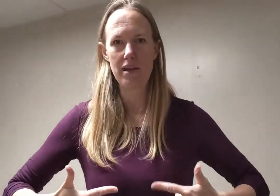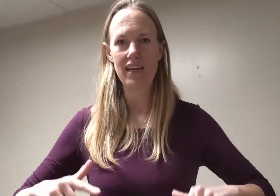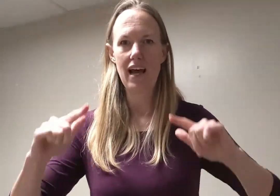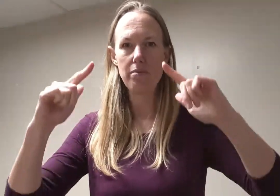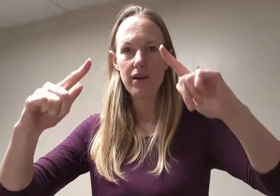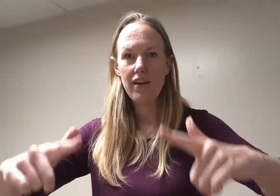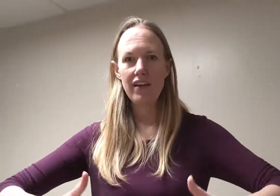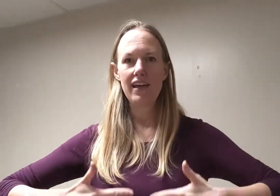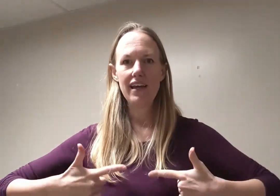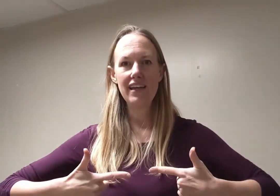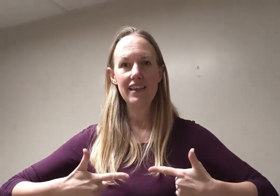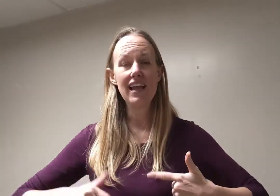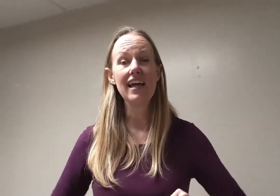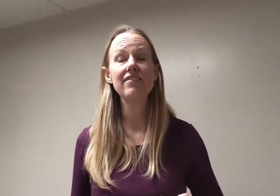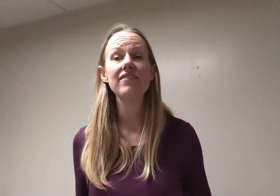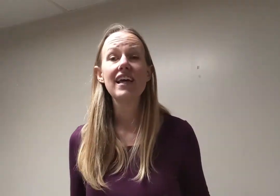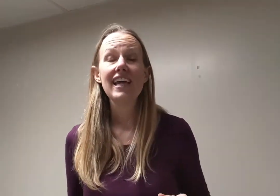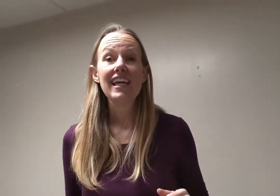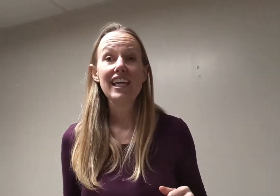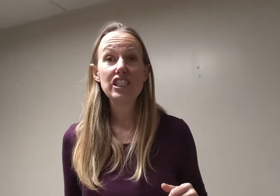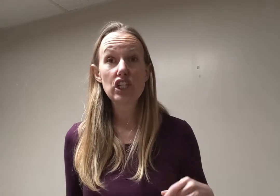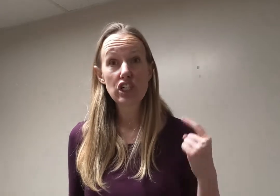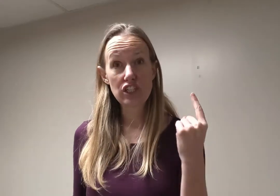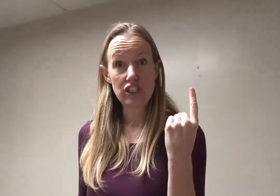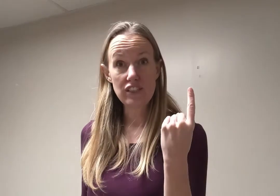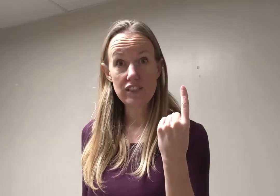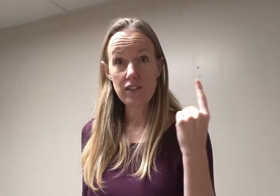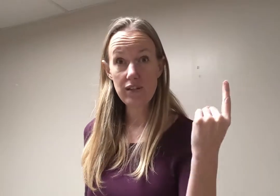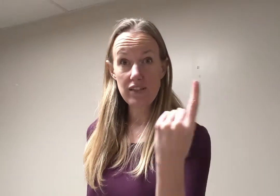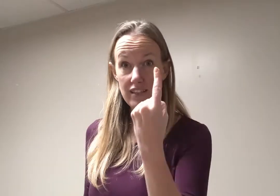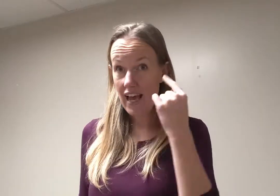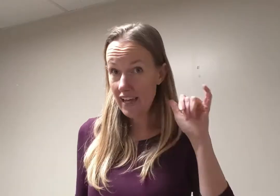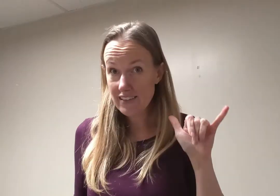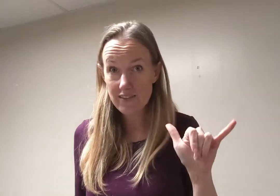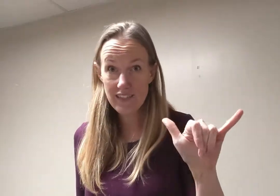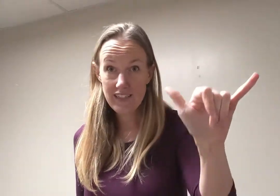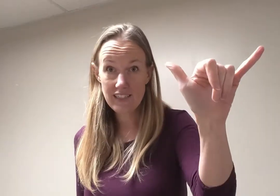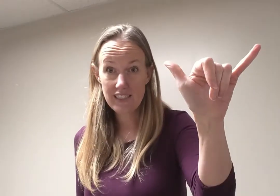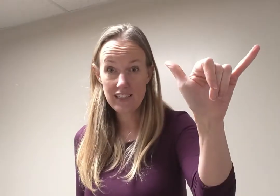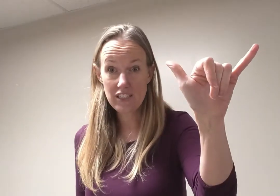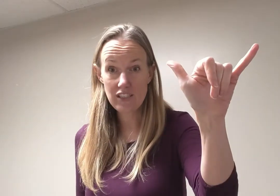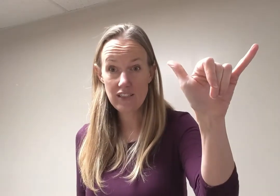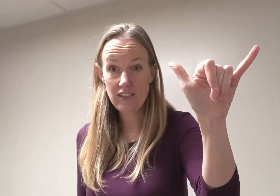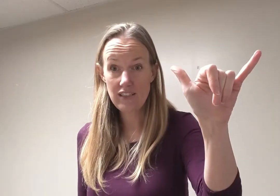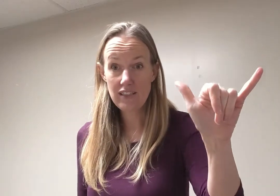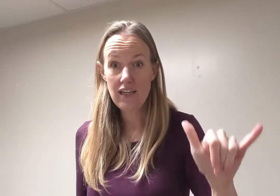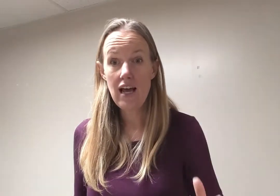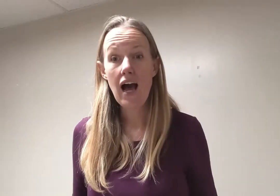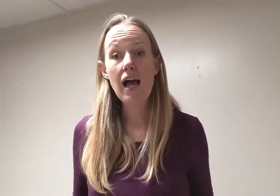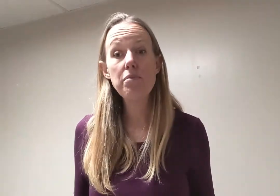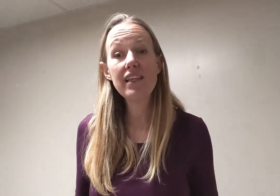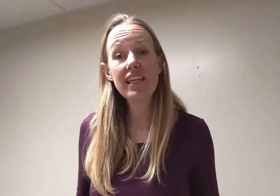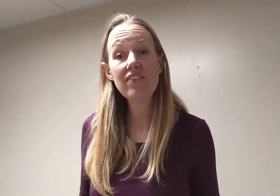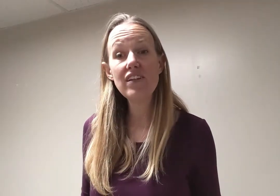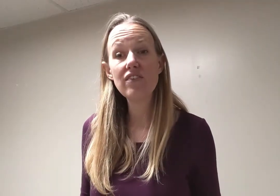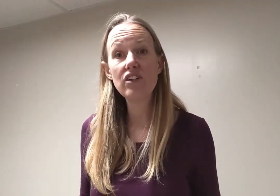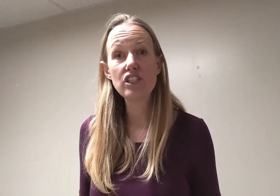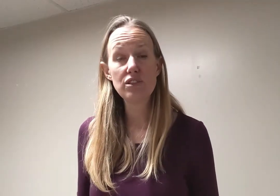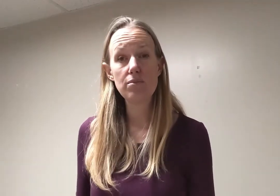and up. Okay, life eternal. So we learned that, right? Eternal. I believe in the virgin